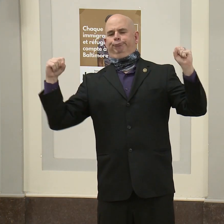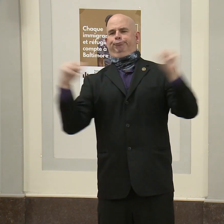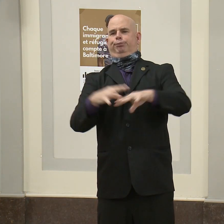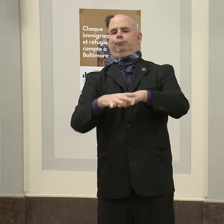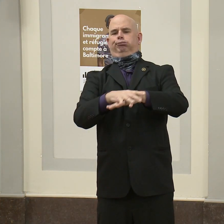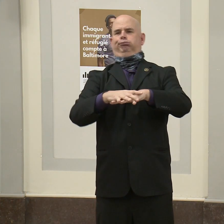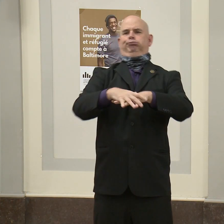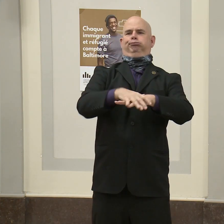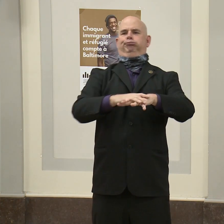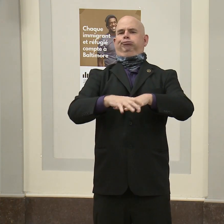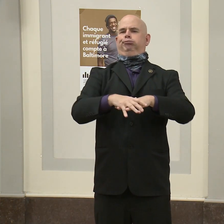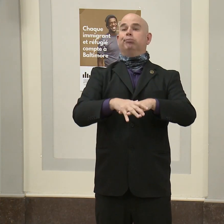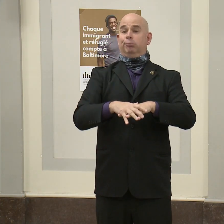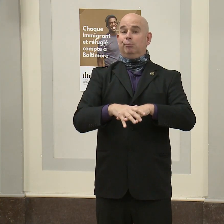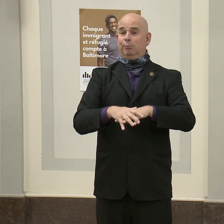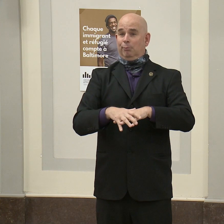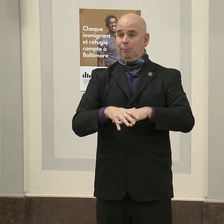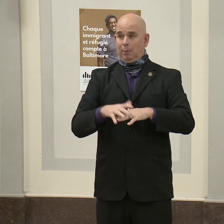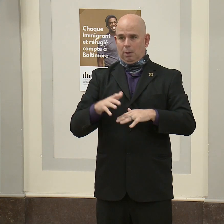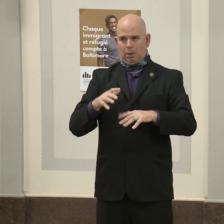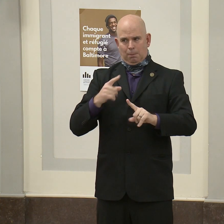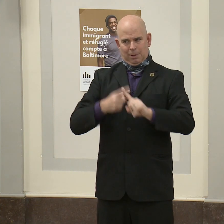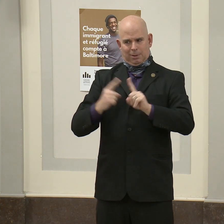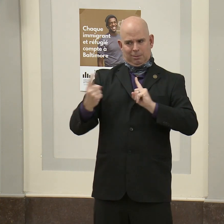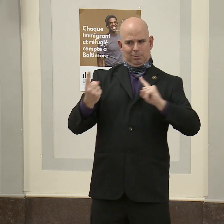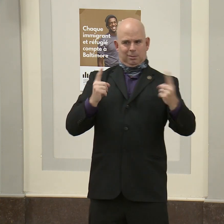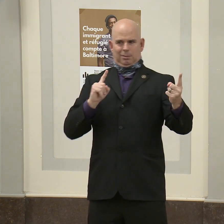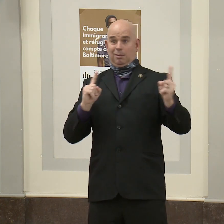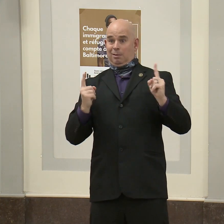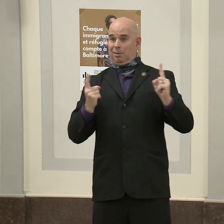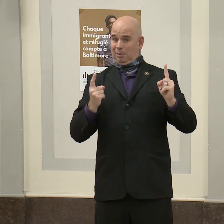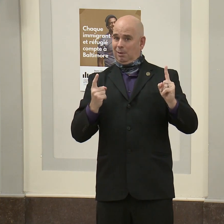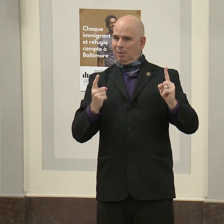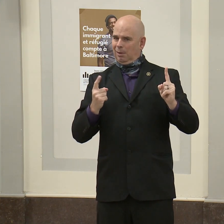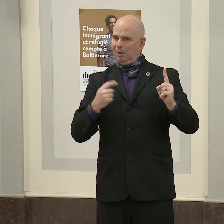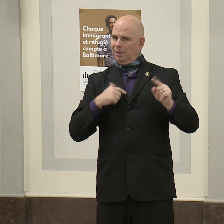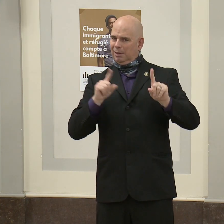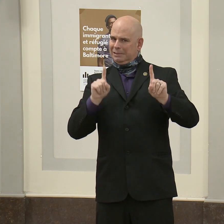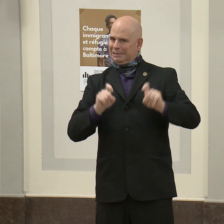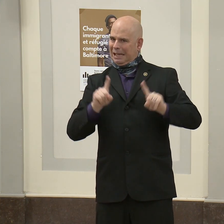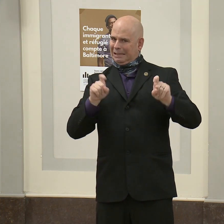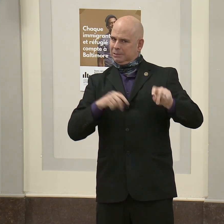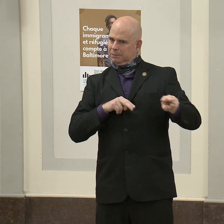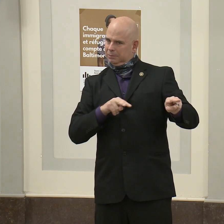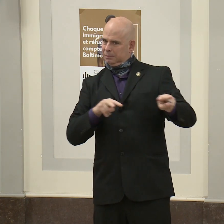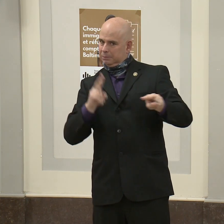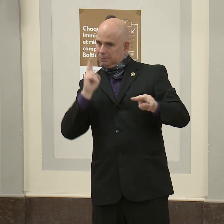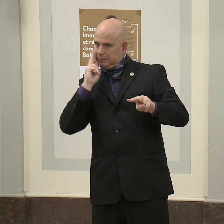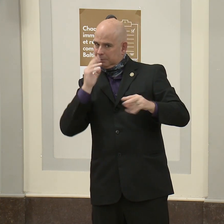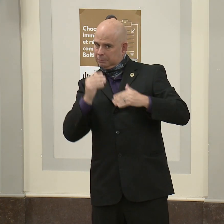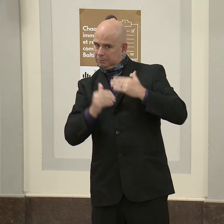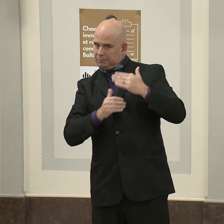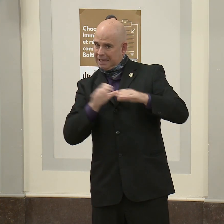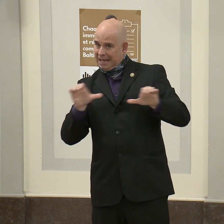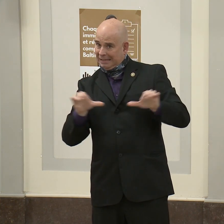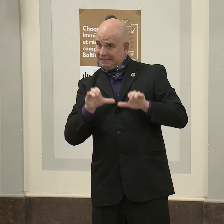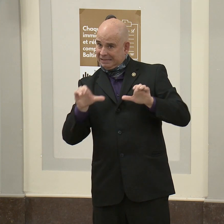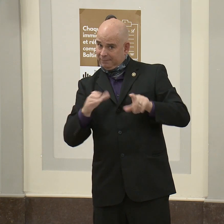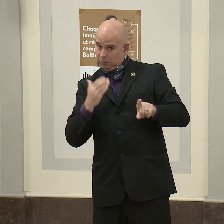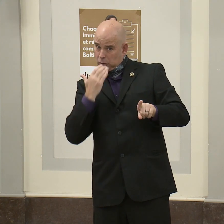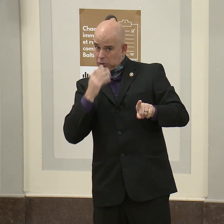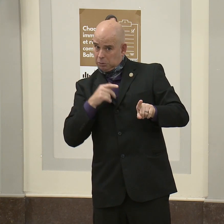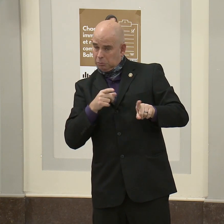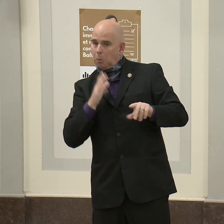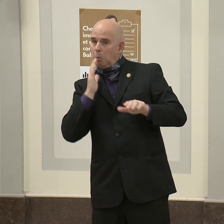distancing requirement that we have, I think it's appropriate for those type of places to be open. But basketball courts